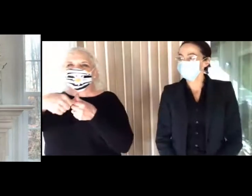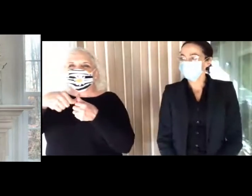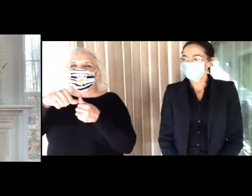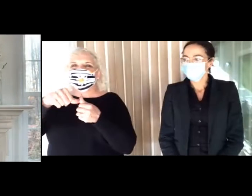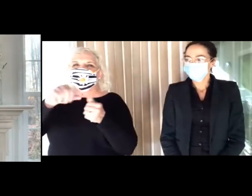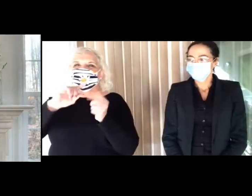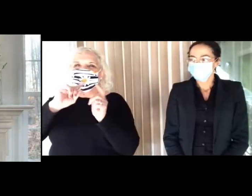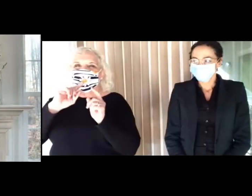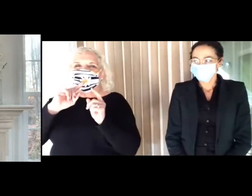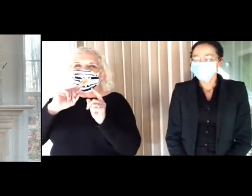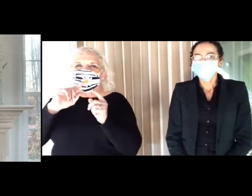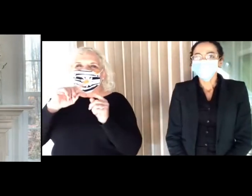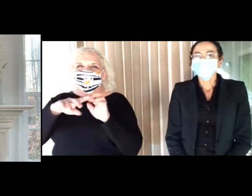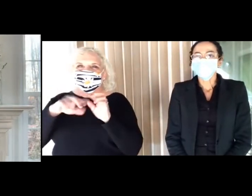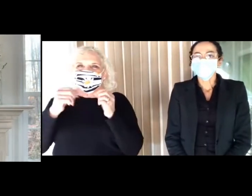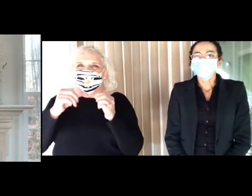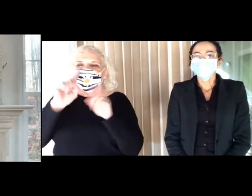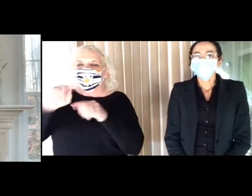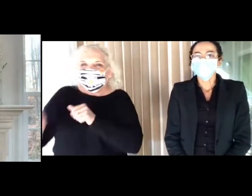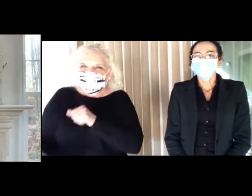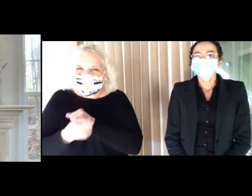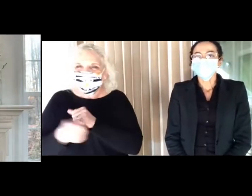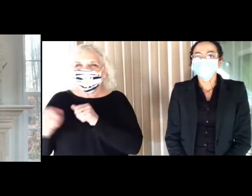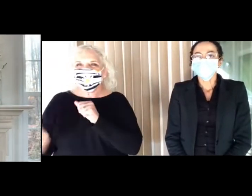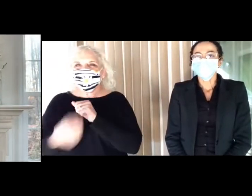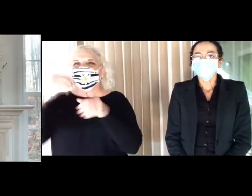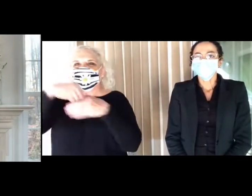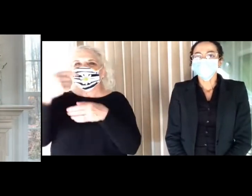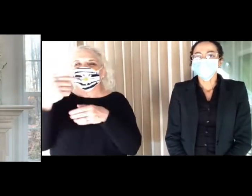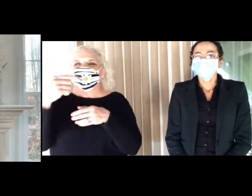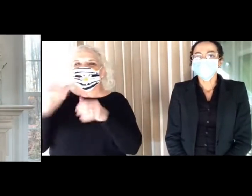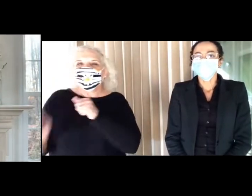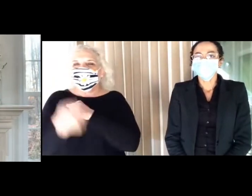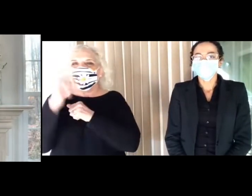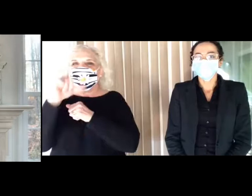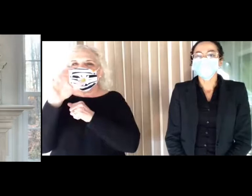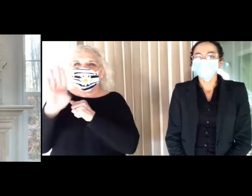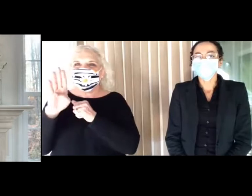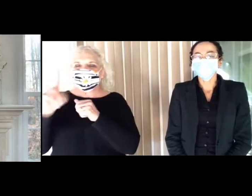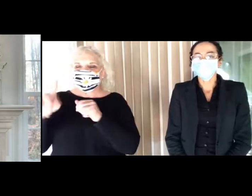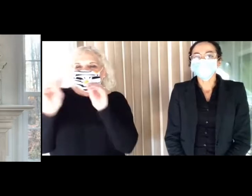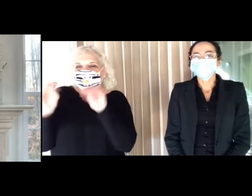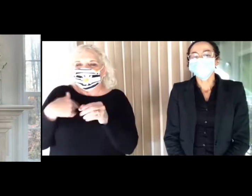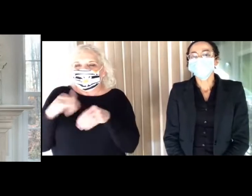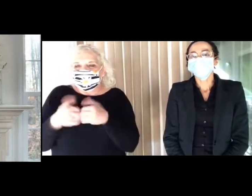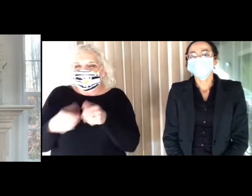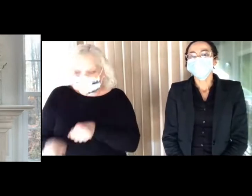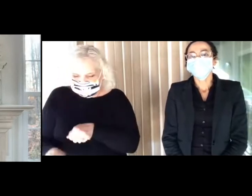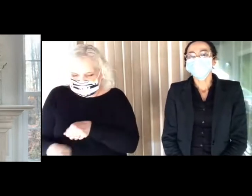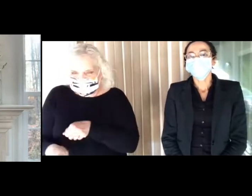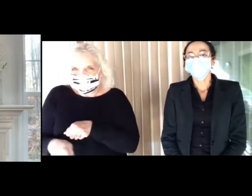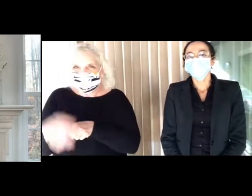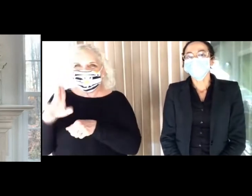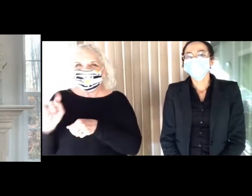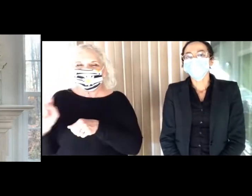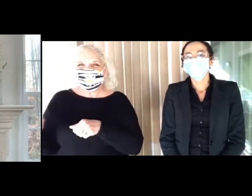and putting at the golf course with my Snoopy golf clubs. He would teach me how to putt. We would go to